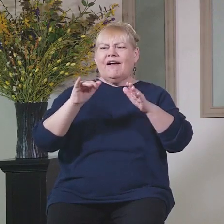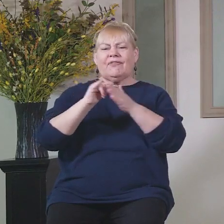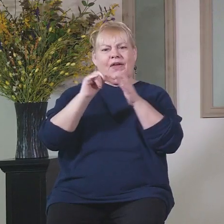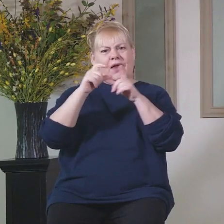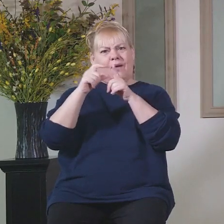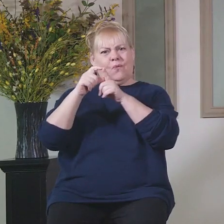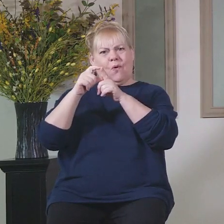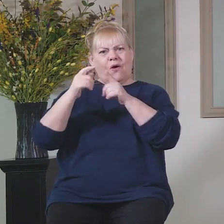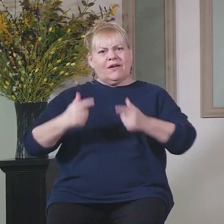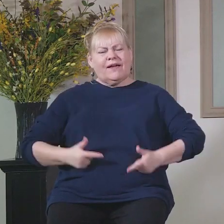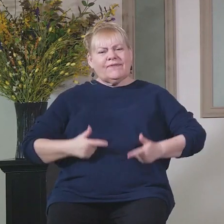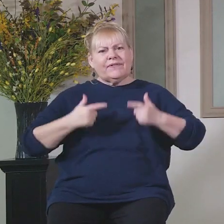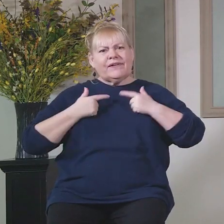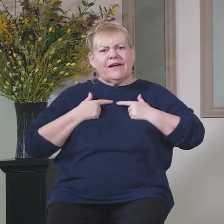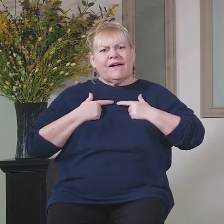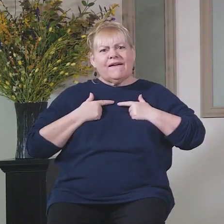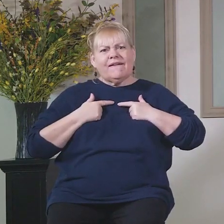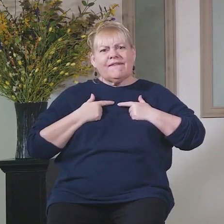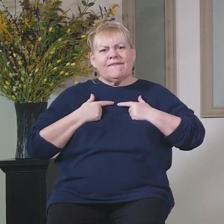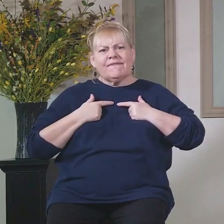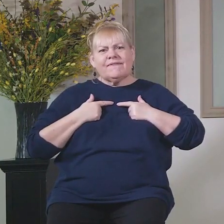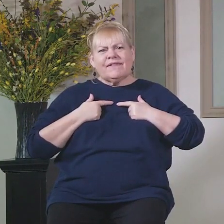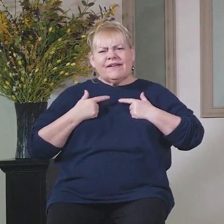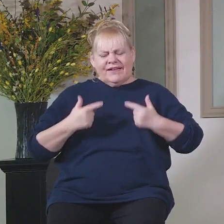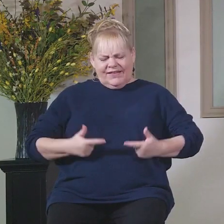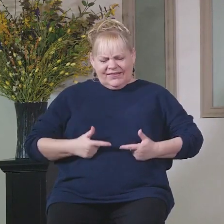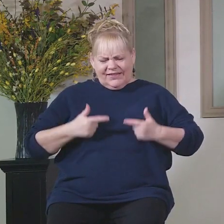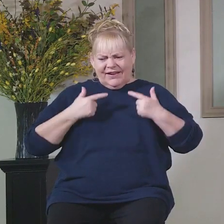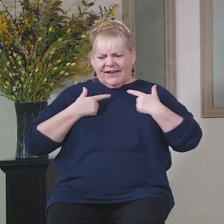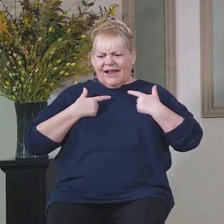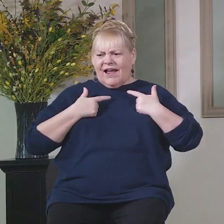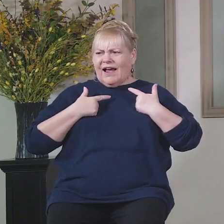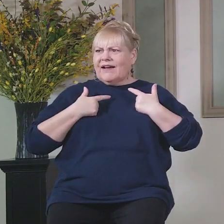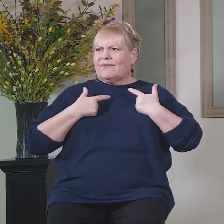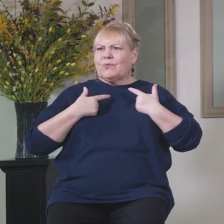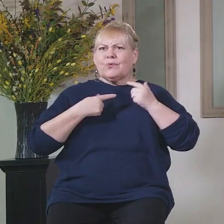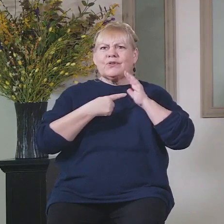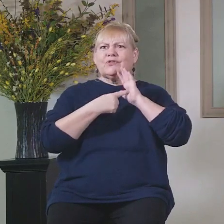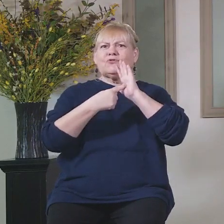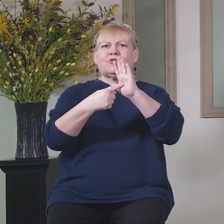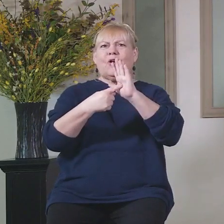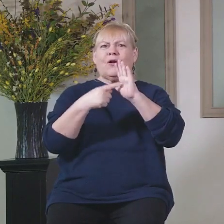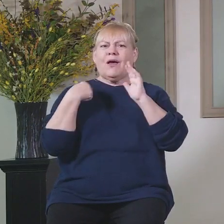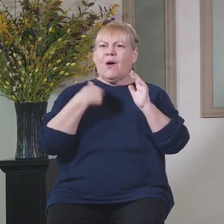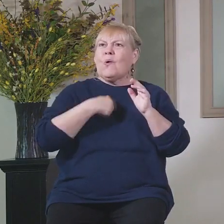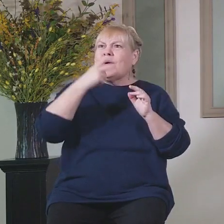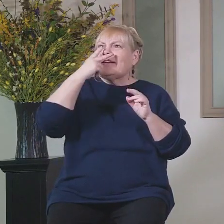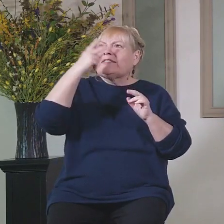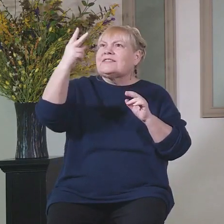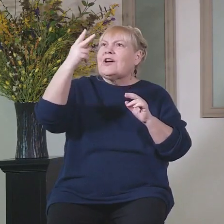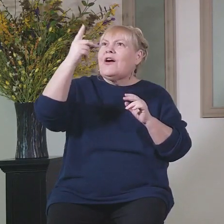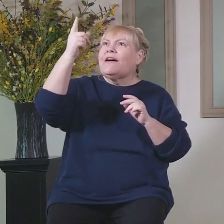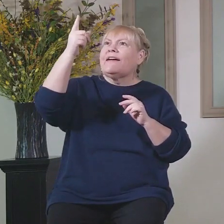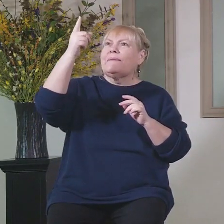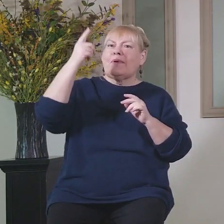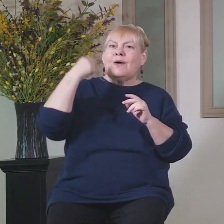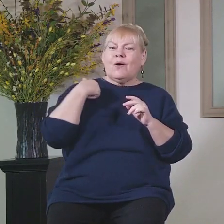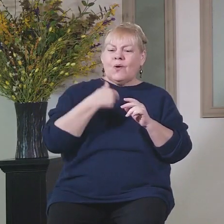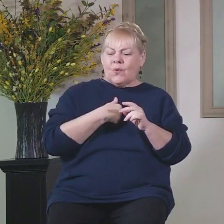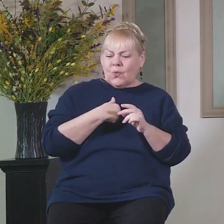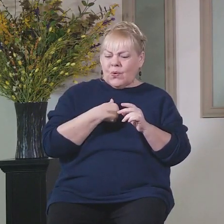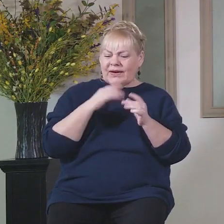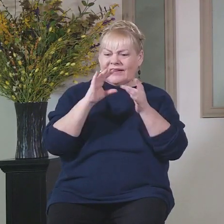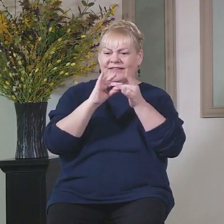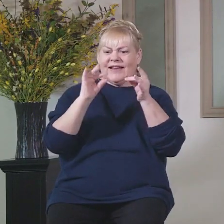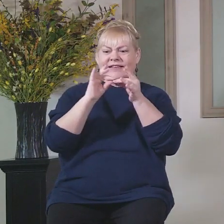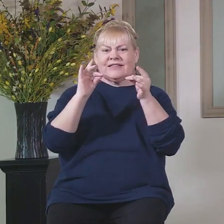word of life. The life was made manifest, and we have seen it and testified to it and